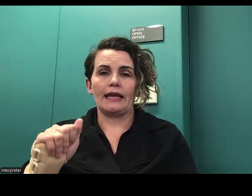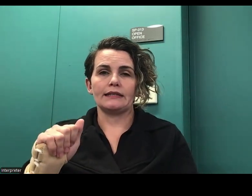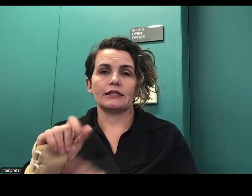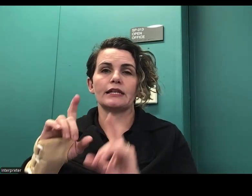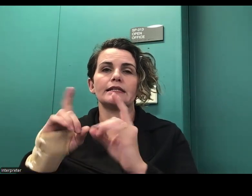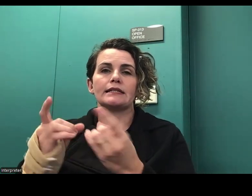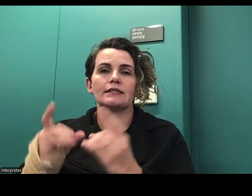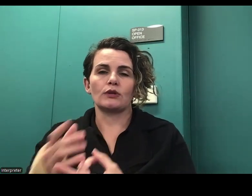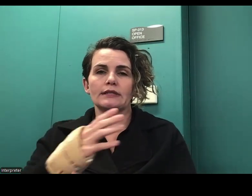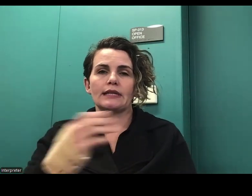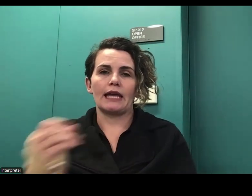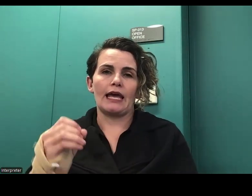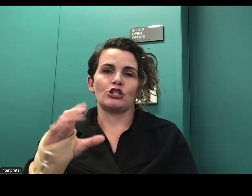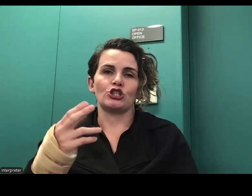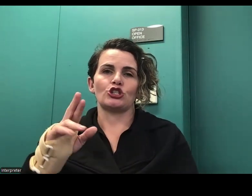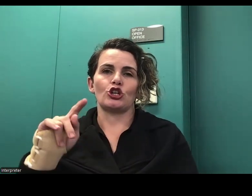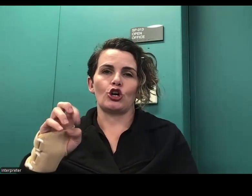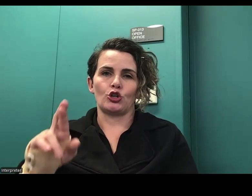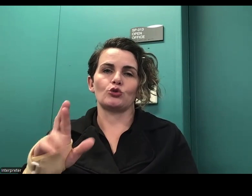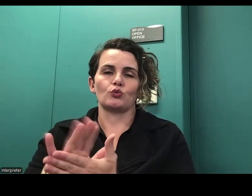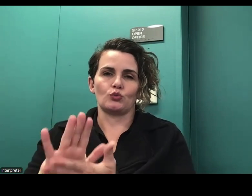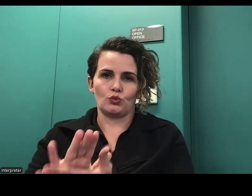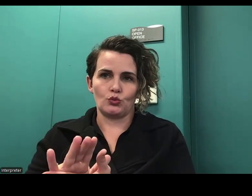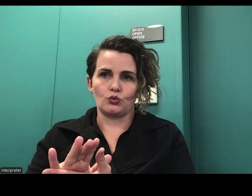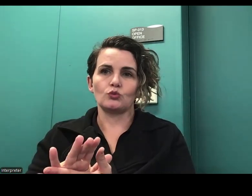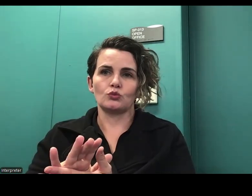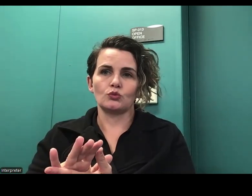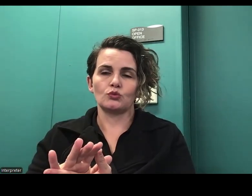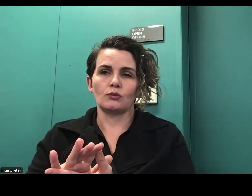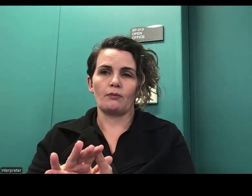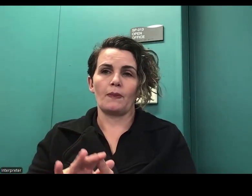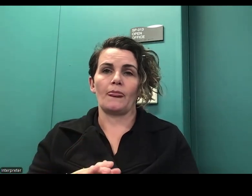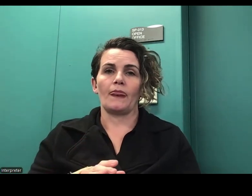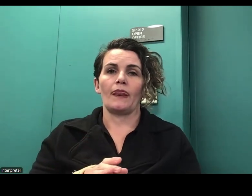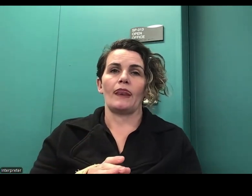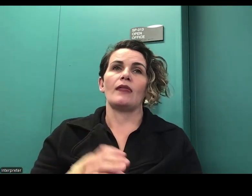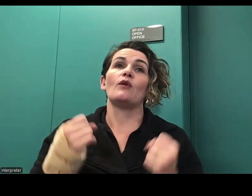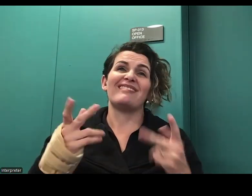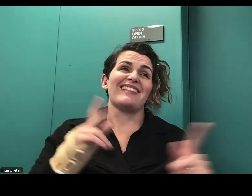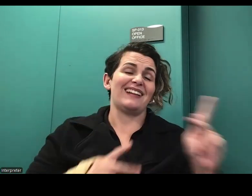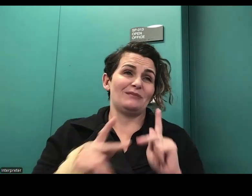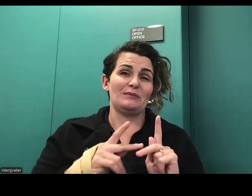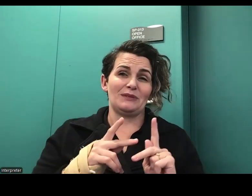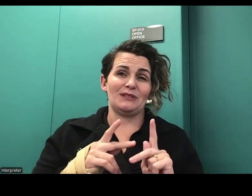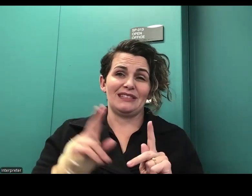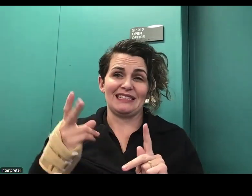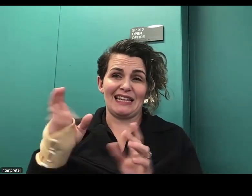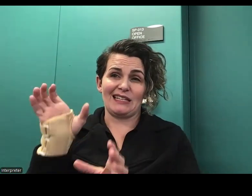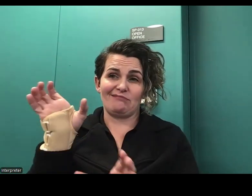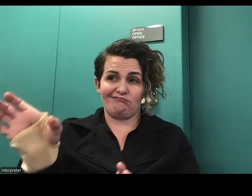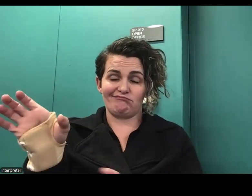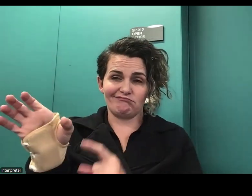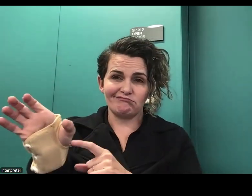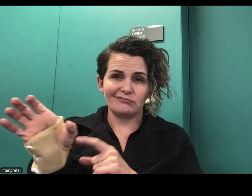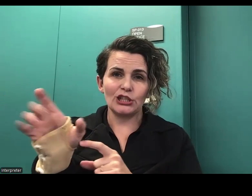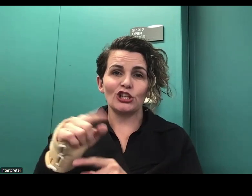districts, not individual schools. And so you may, this one, a lot of people are kind of really surprised, that